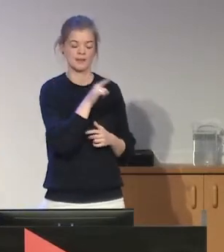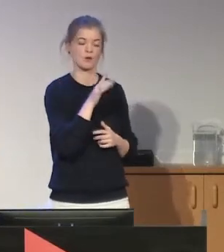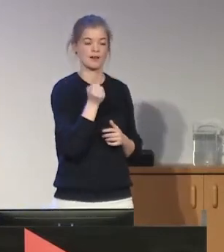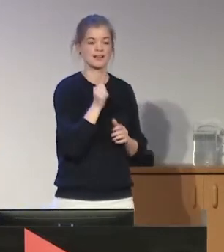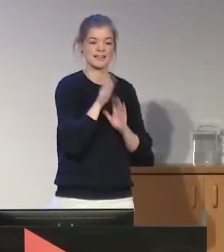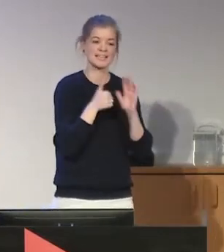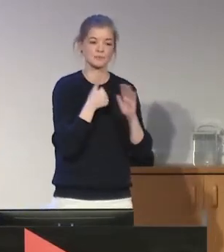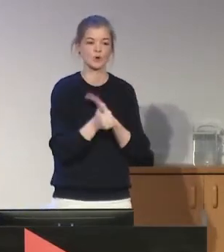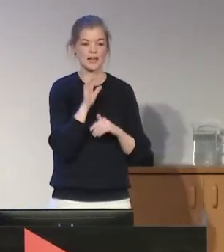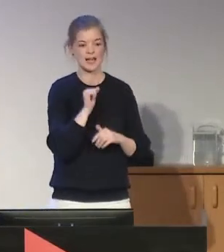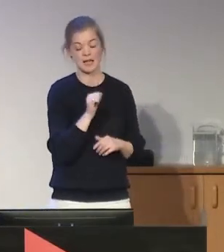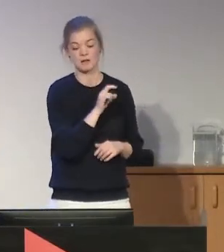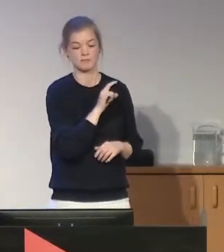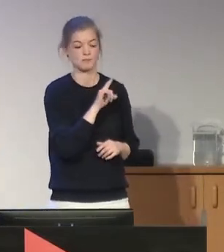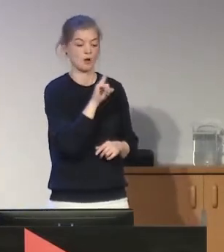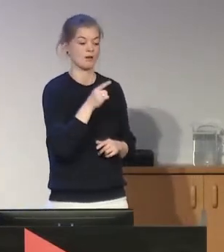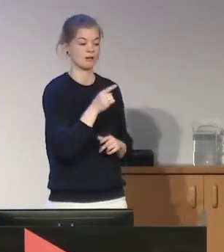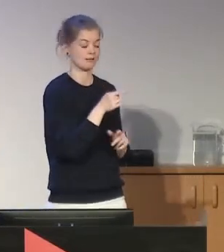But I don't think that